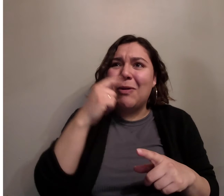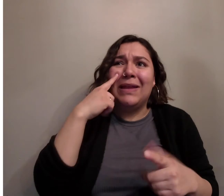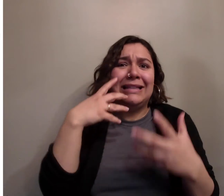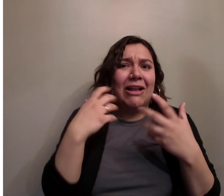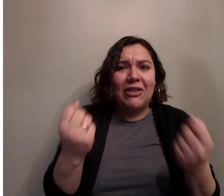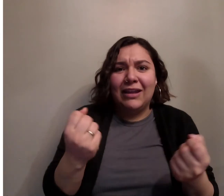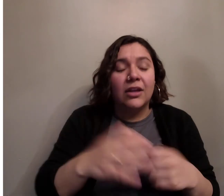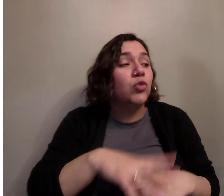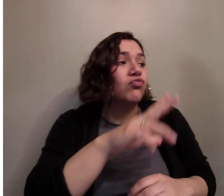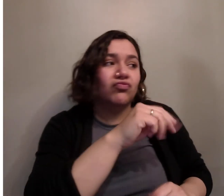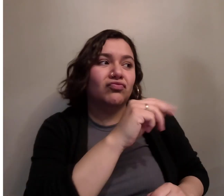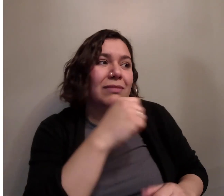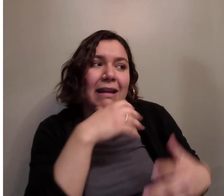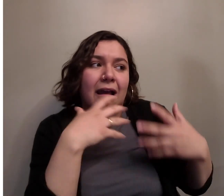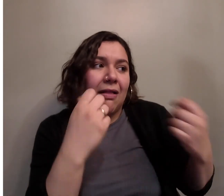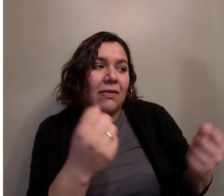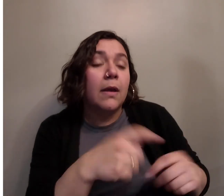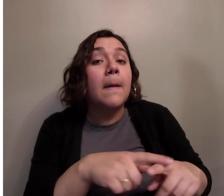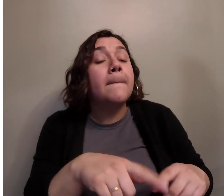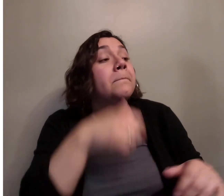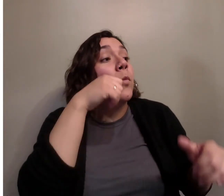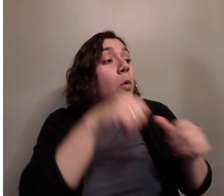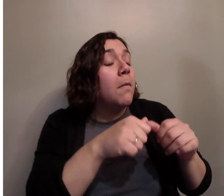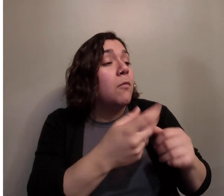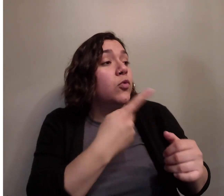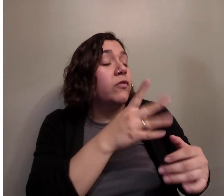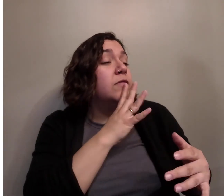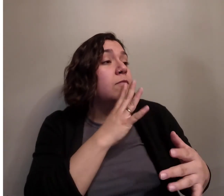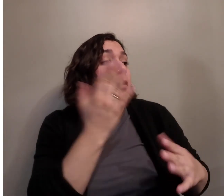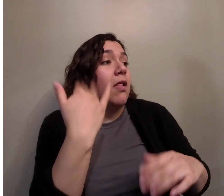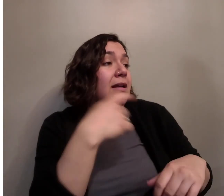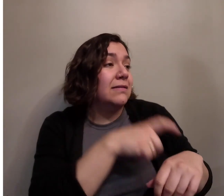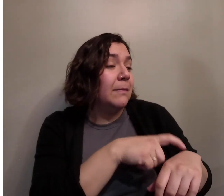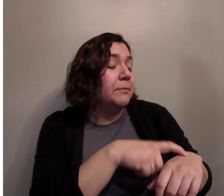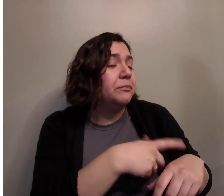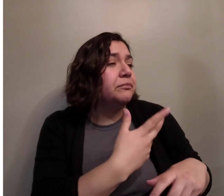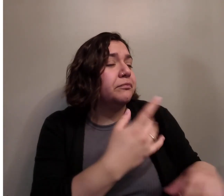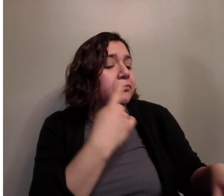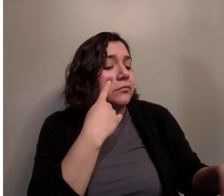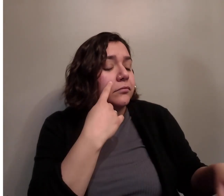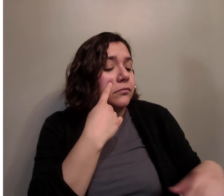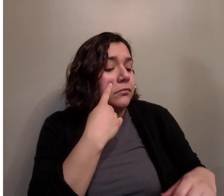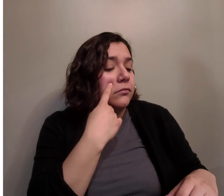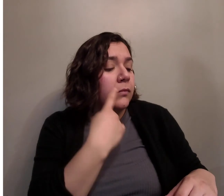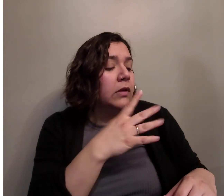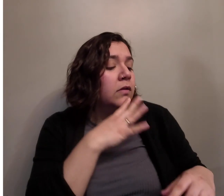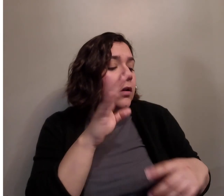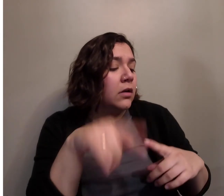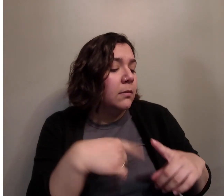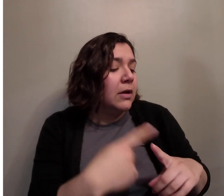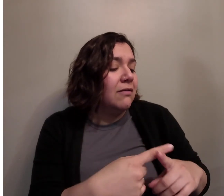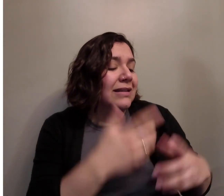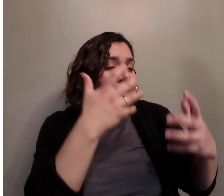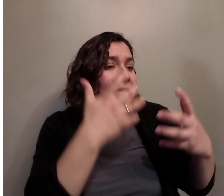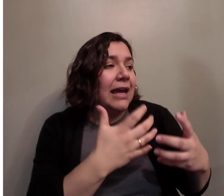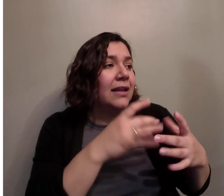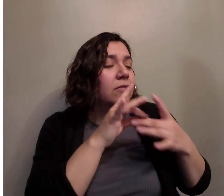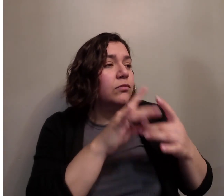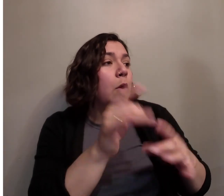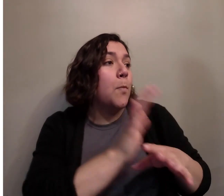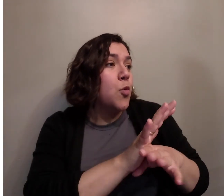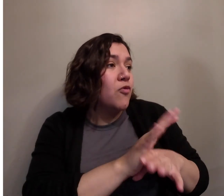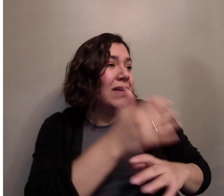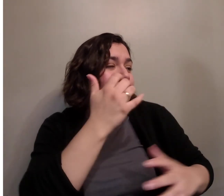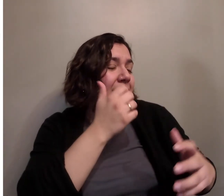it's scary, and I don't think it's healthy. No. I remember when we spoke last, we spoke about